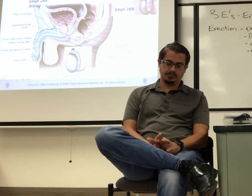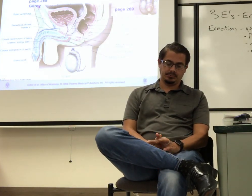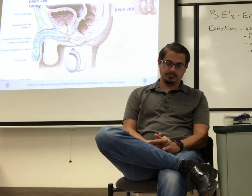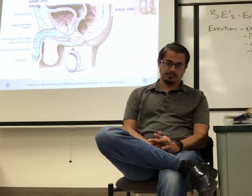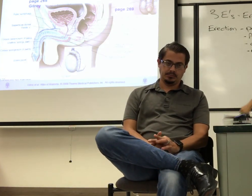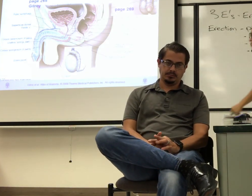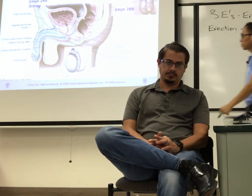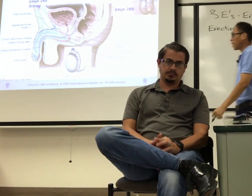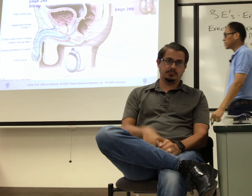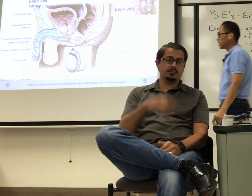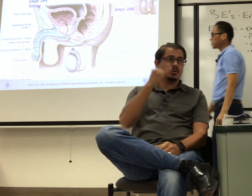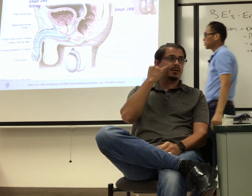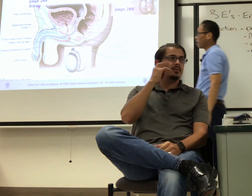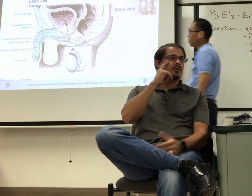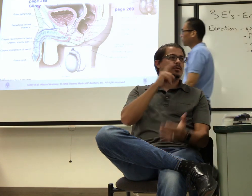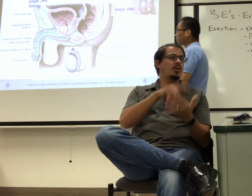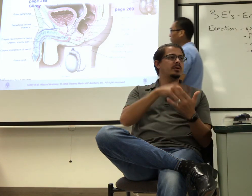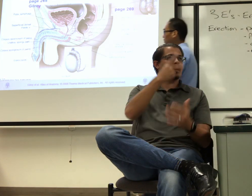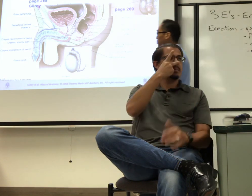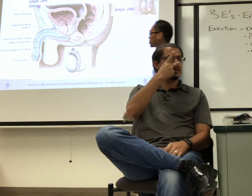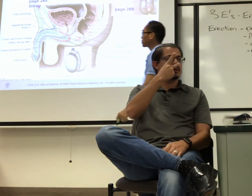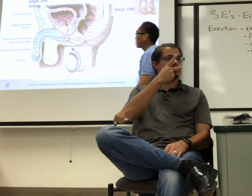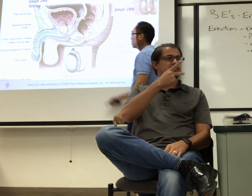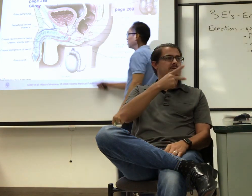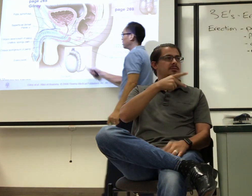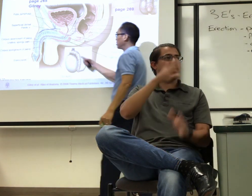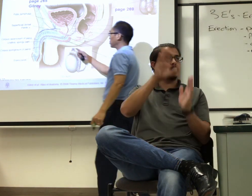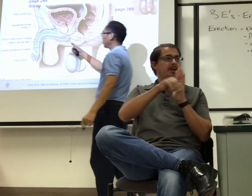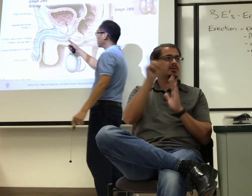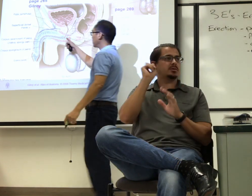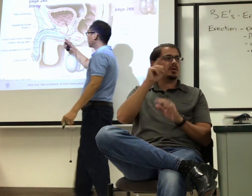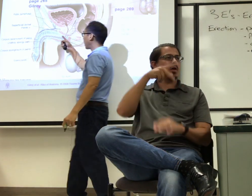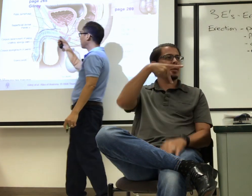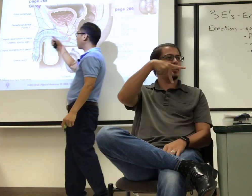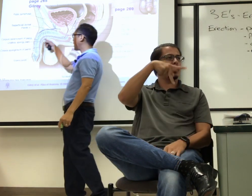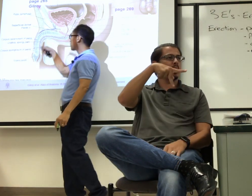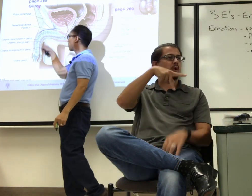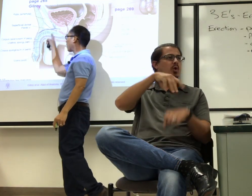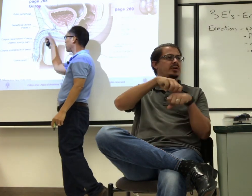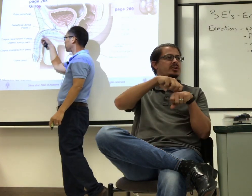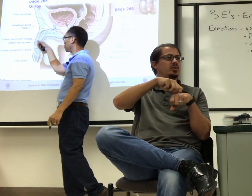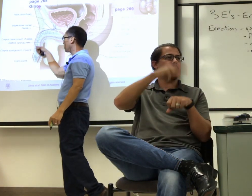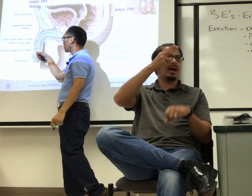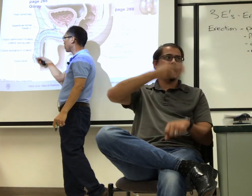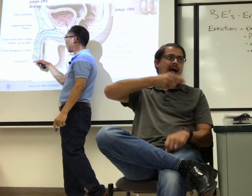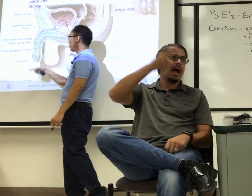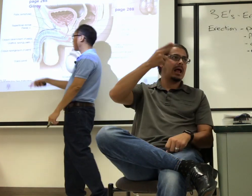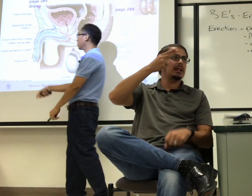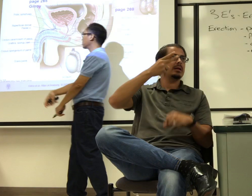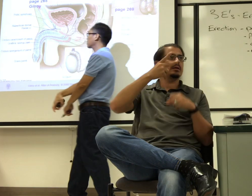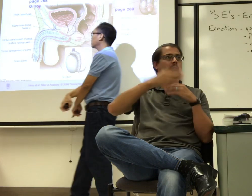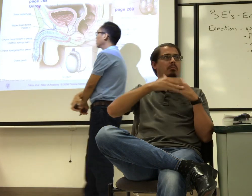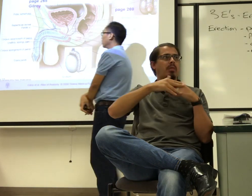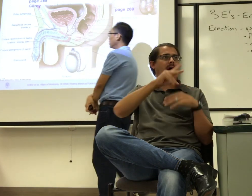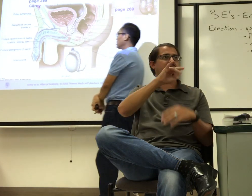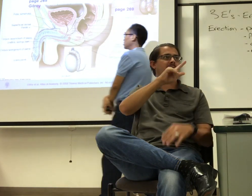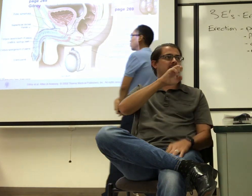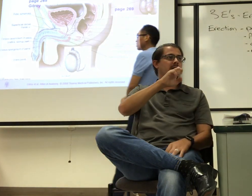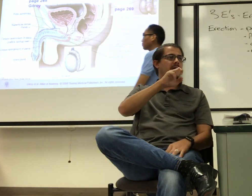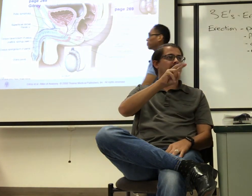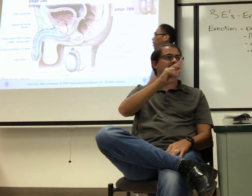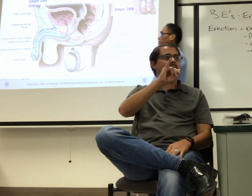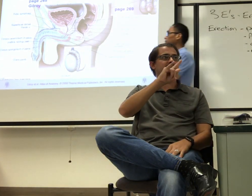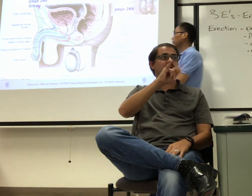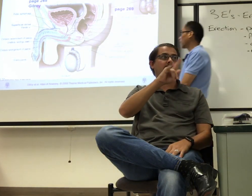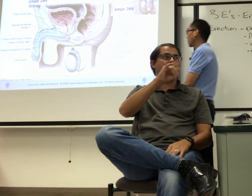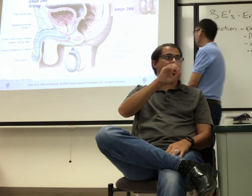Okay, now if you look at the penis in the cross section, all the purplish tissue is this highly vascularized smooth muscle that becomes, it just soaks